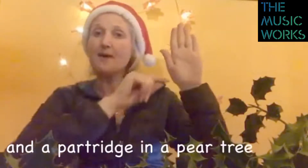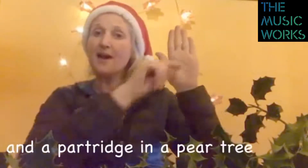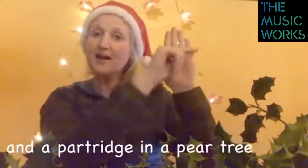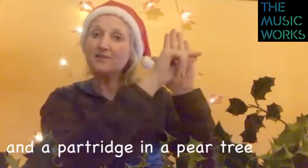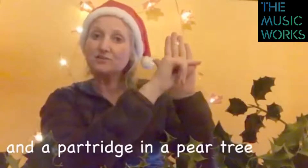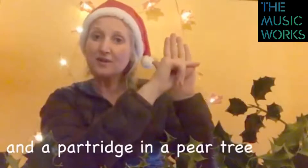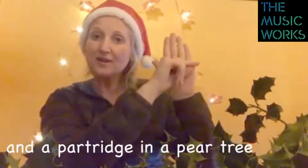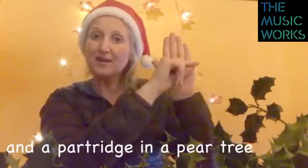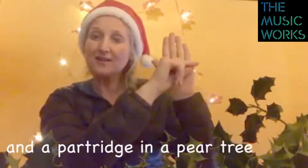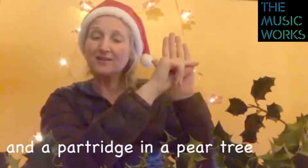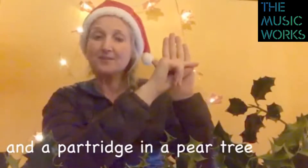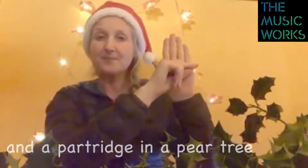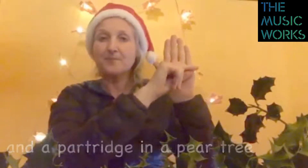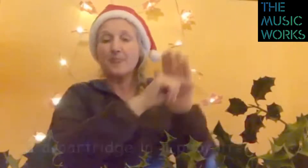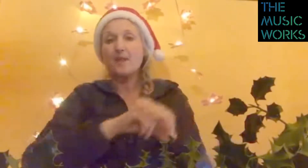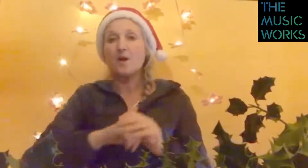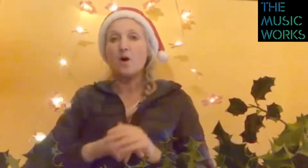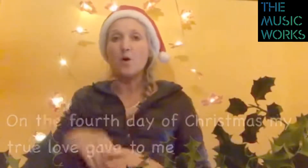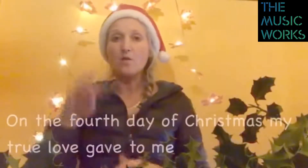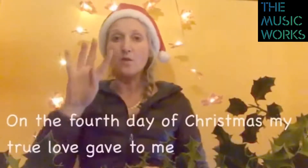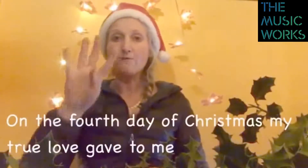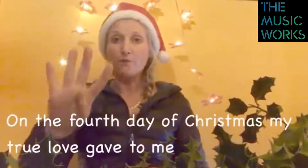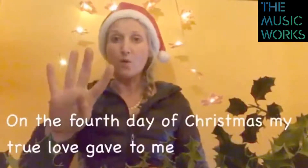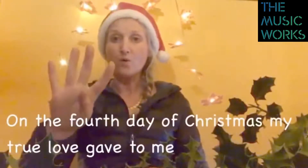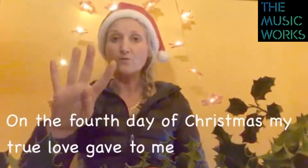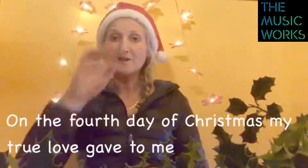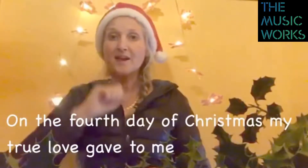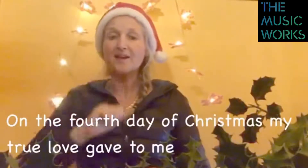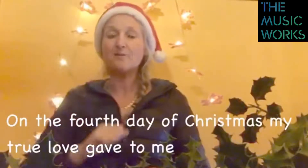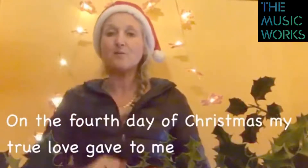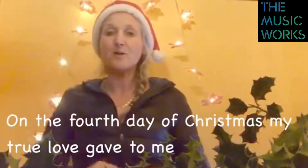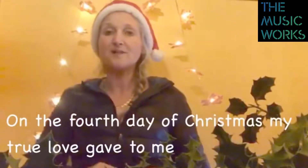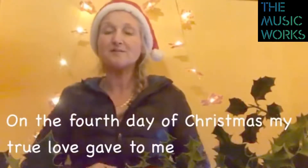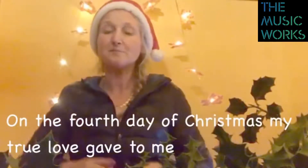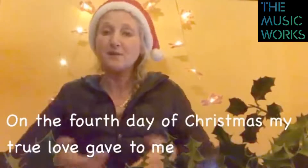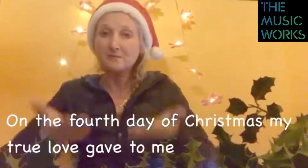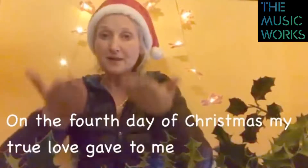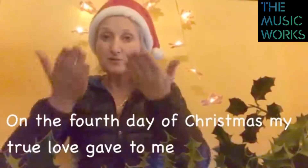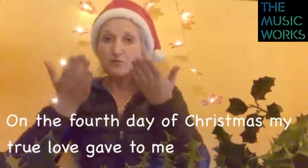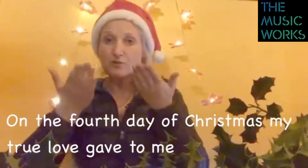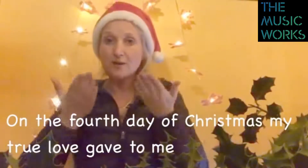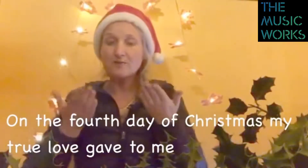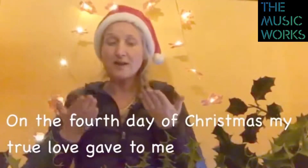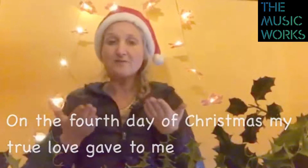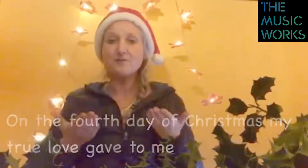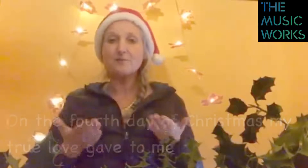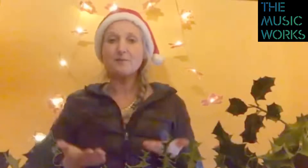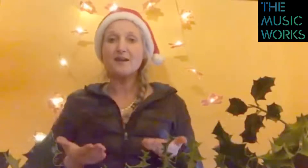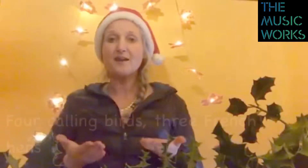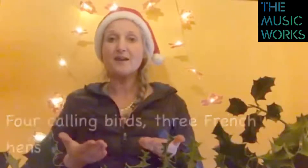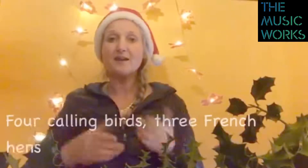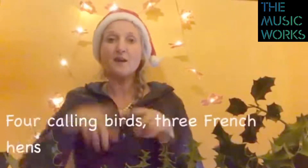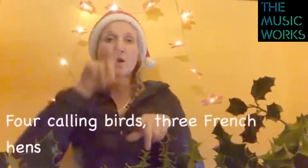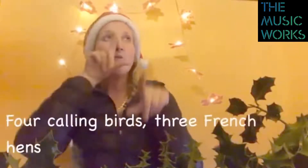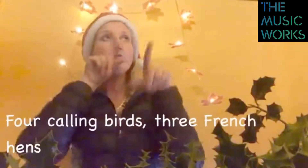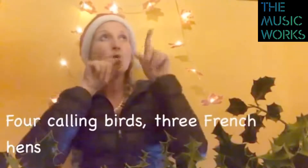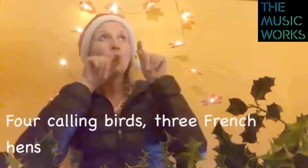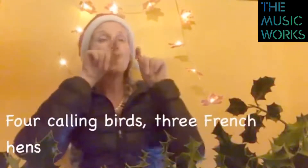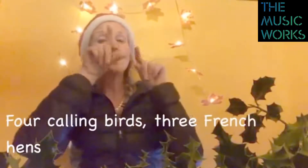pear tree. On the fourth day of Christmas, my true love gave to me 4